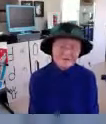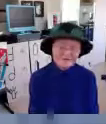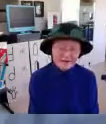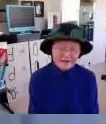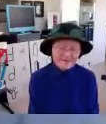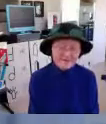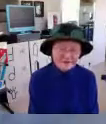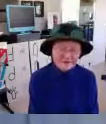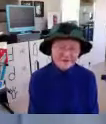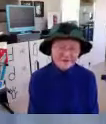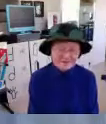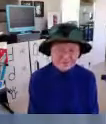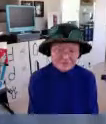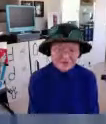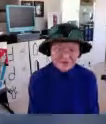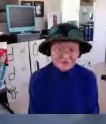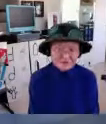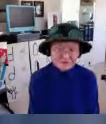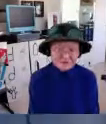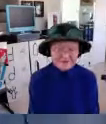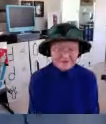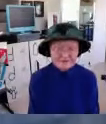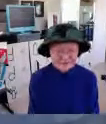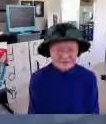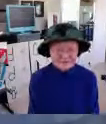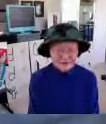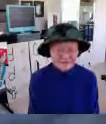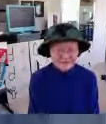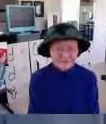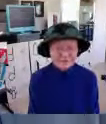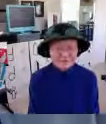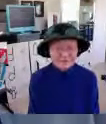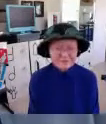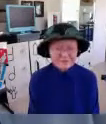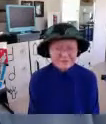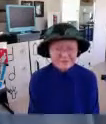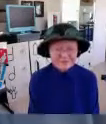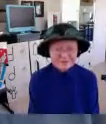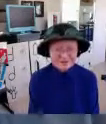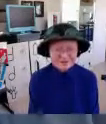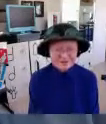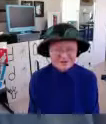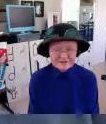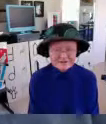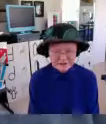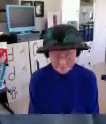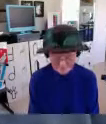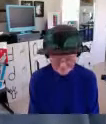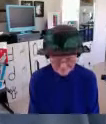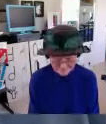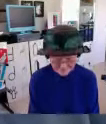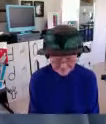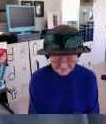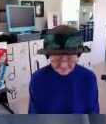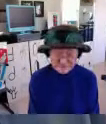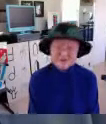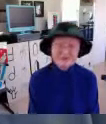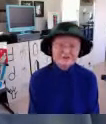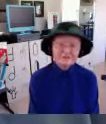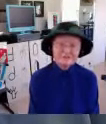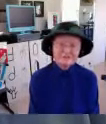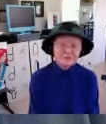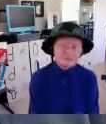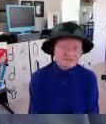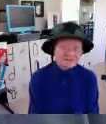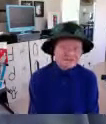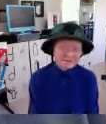information. So you really did provide us with important information in this presentation. And if you don't mind staying